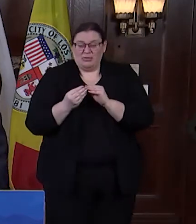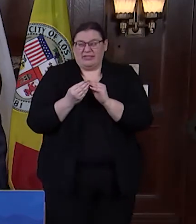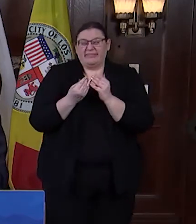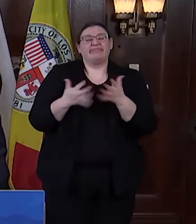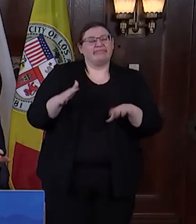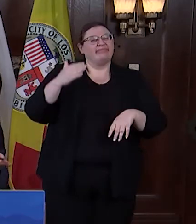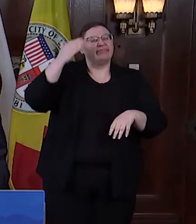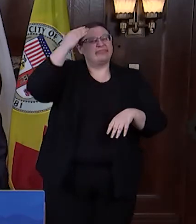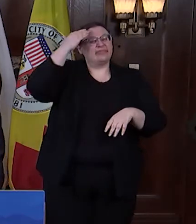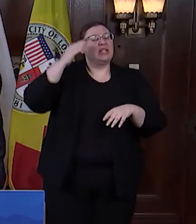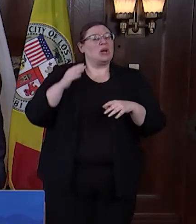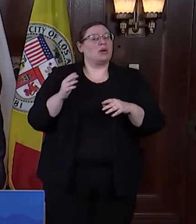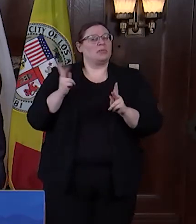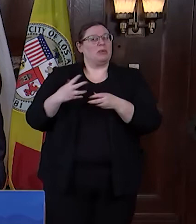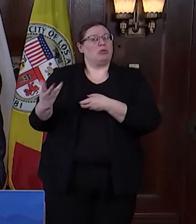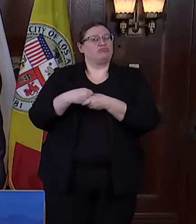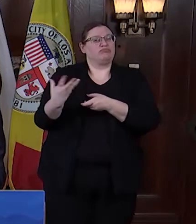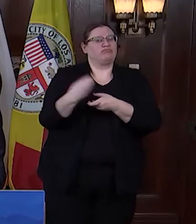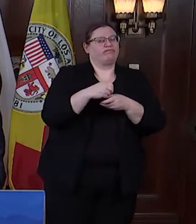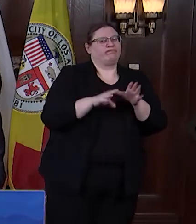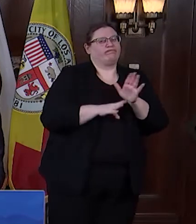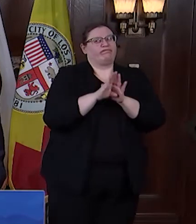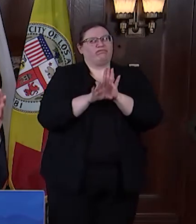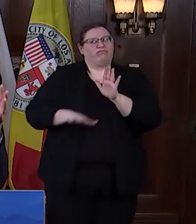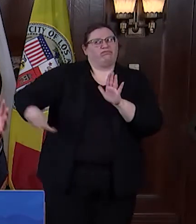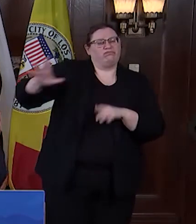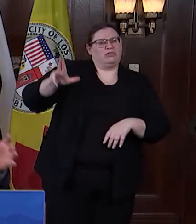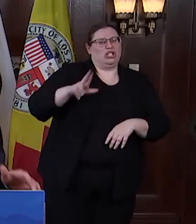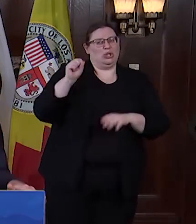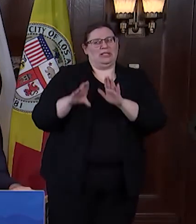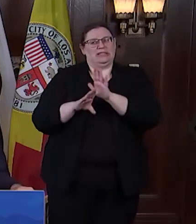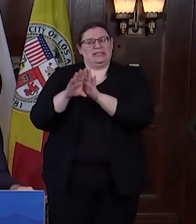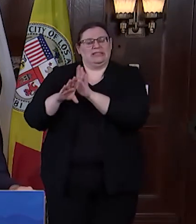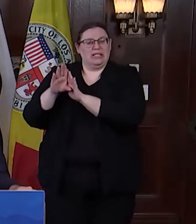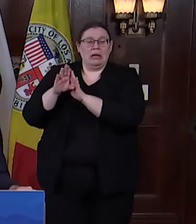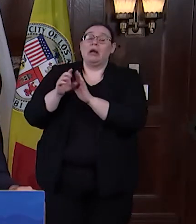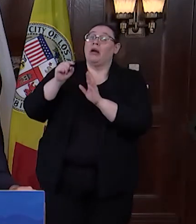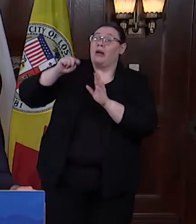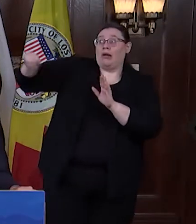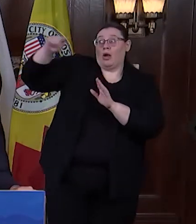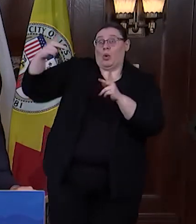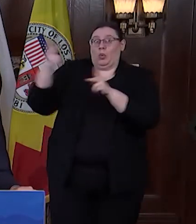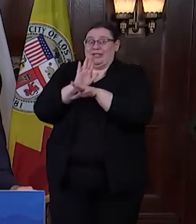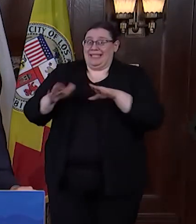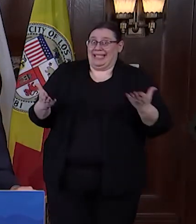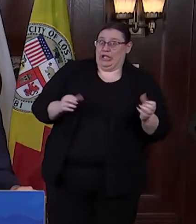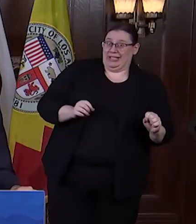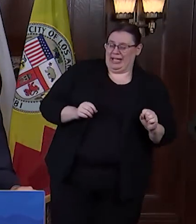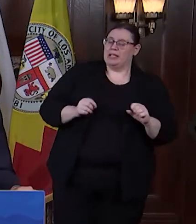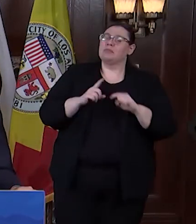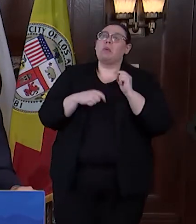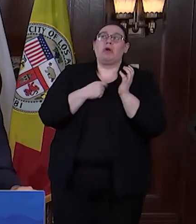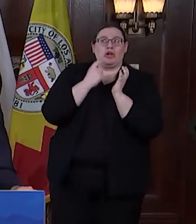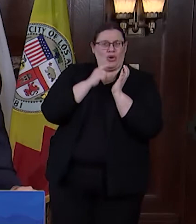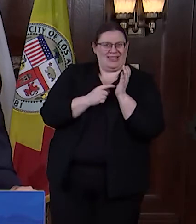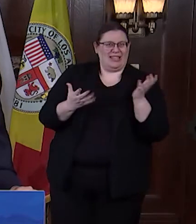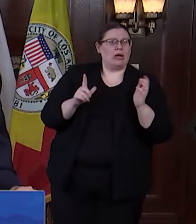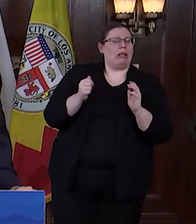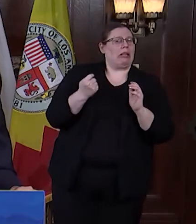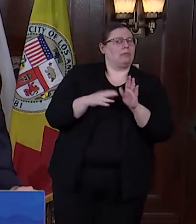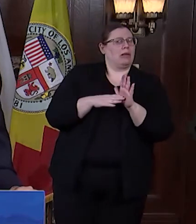infections are now on the rise across the country. While it's much higher in other parts of the U.S., we're seeing the beginning of a rise here